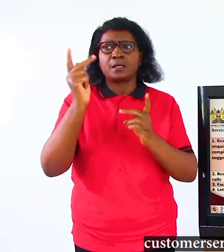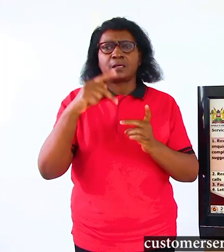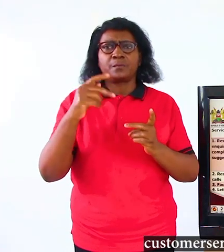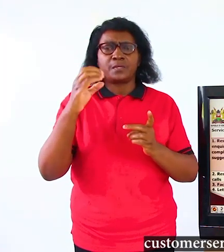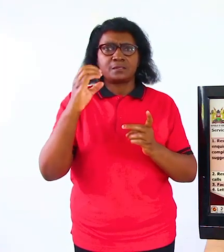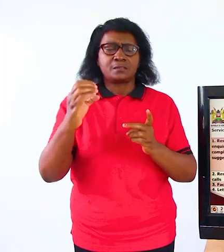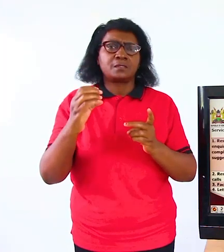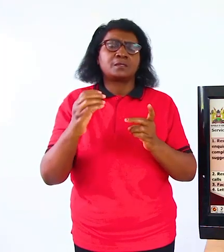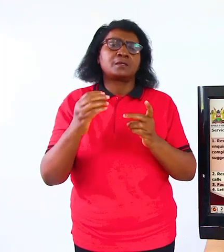kpc.co.ke